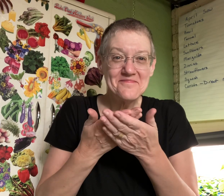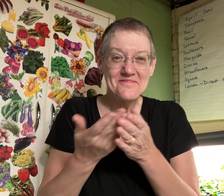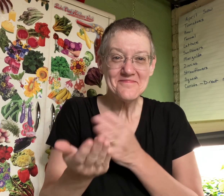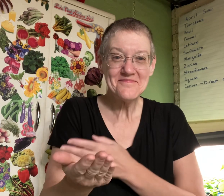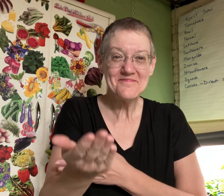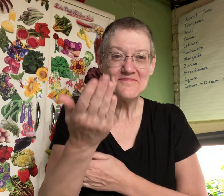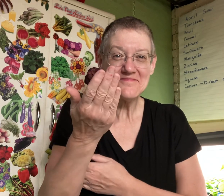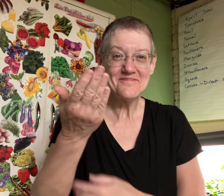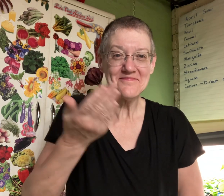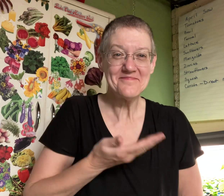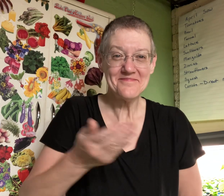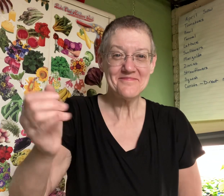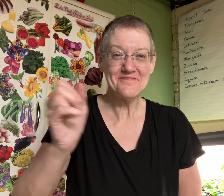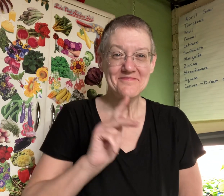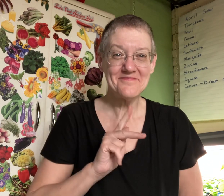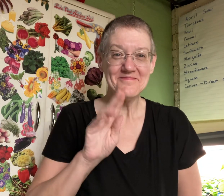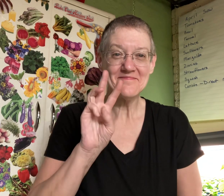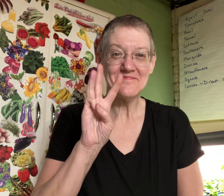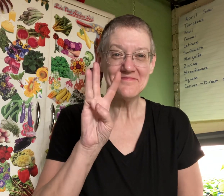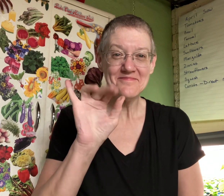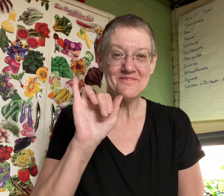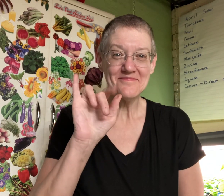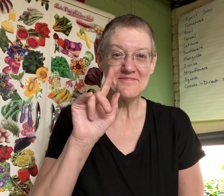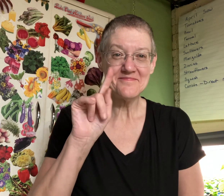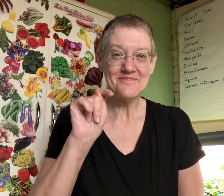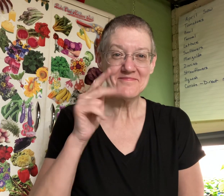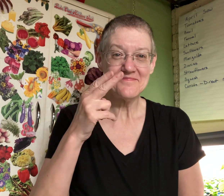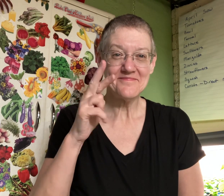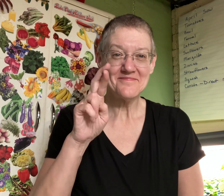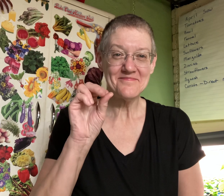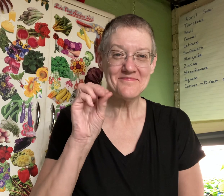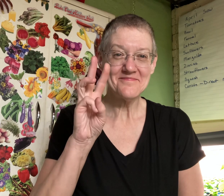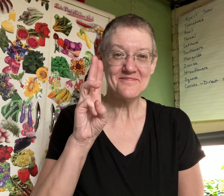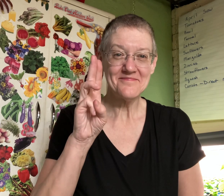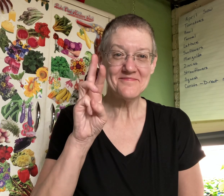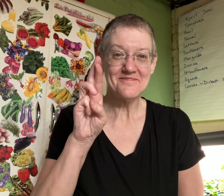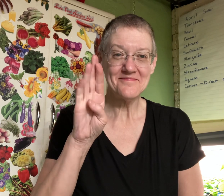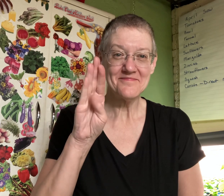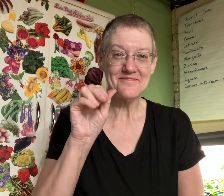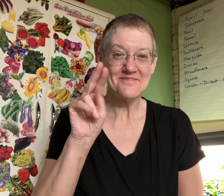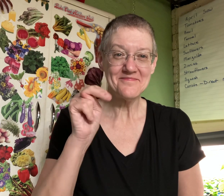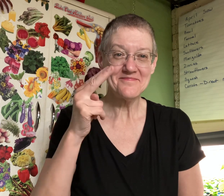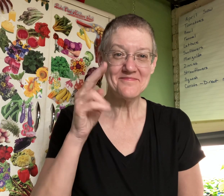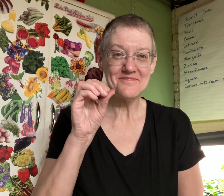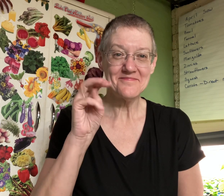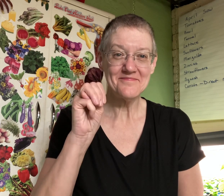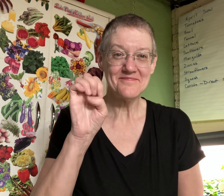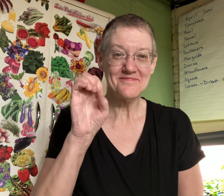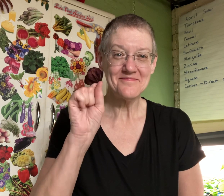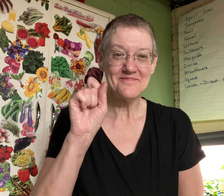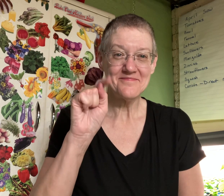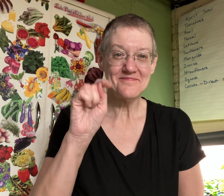Good morning and welcome back to Withrow Urban Homestead.